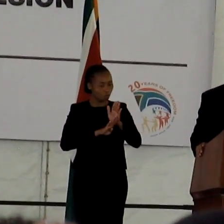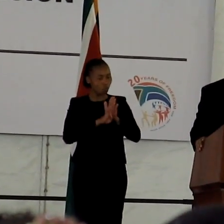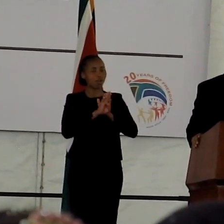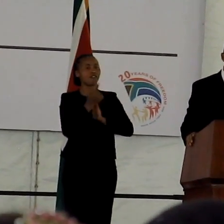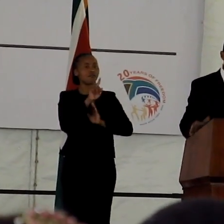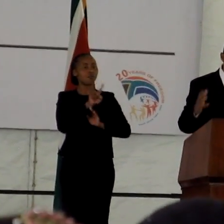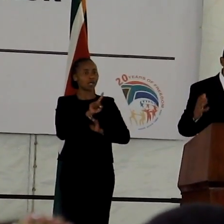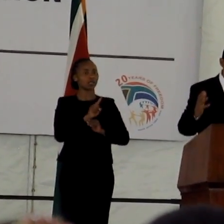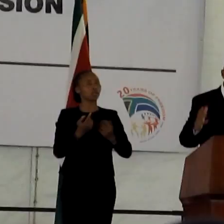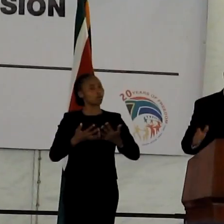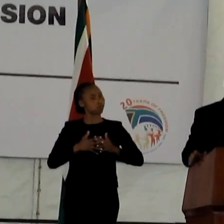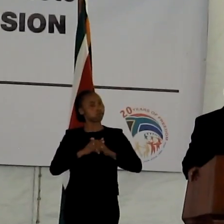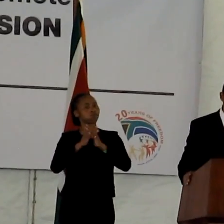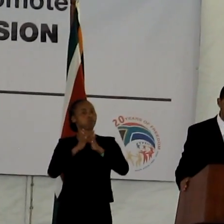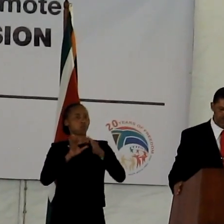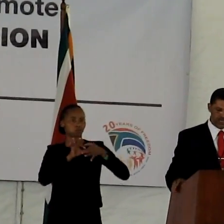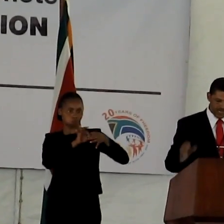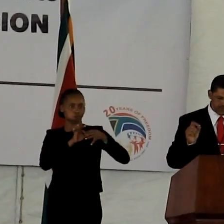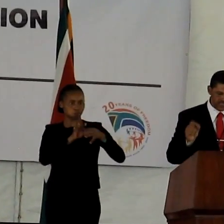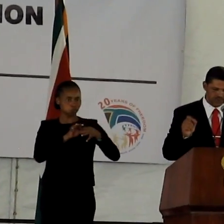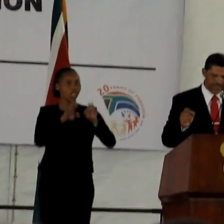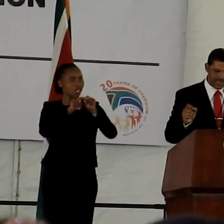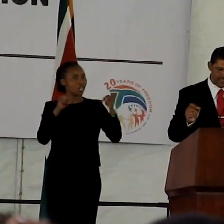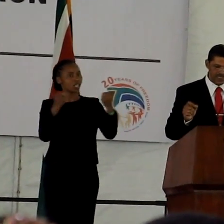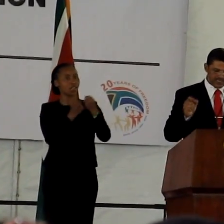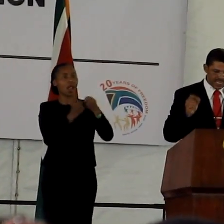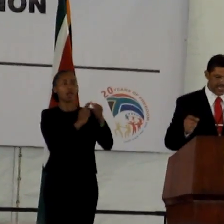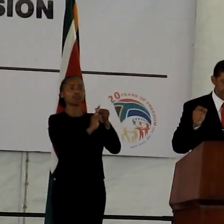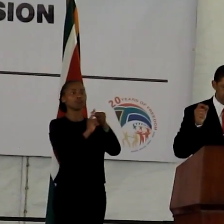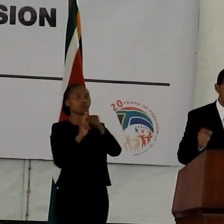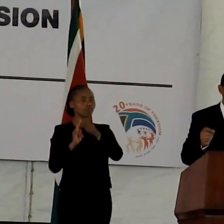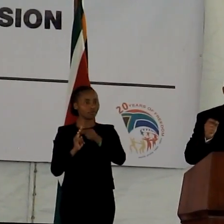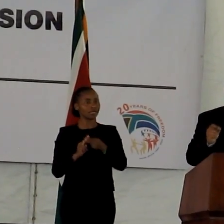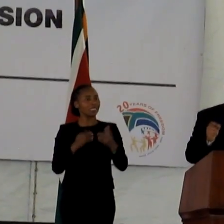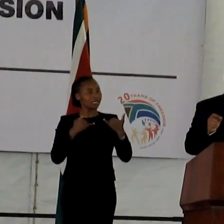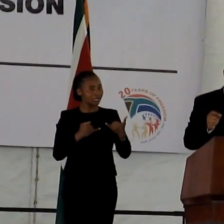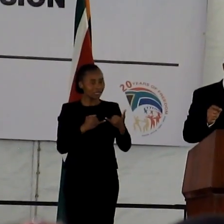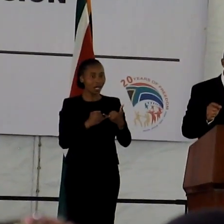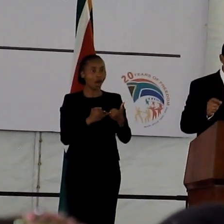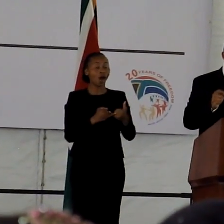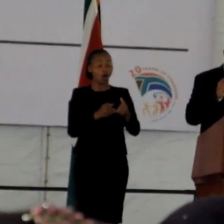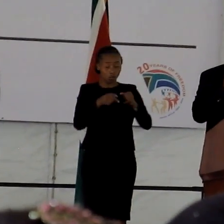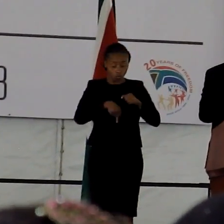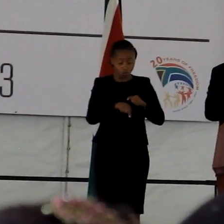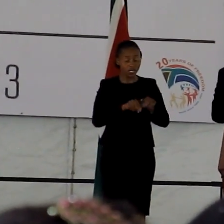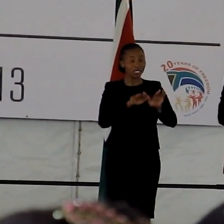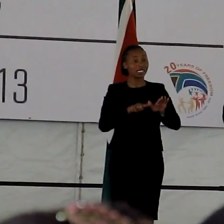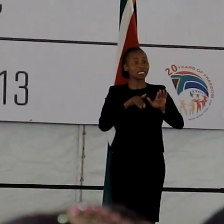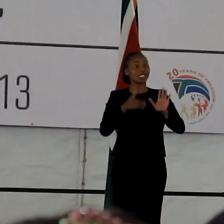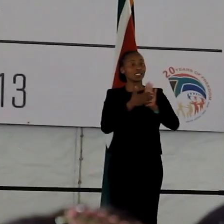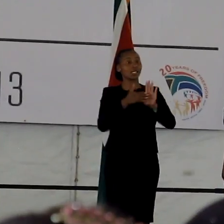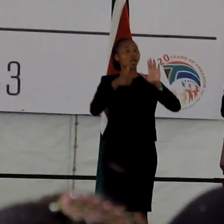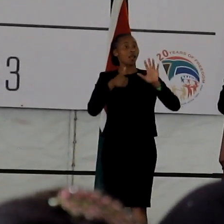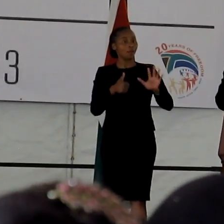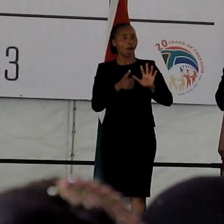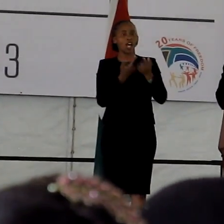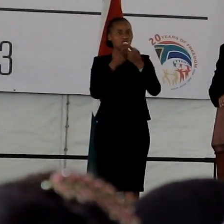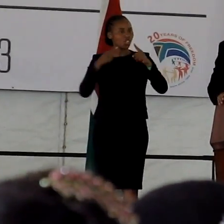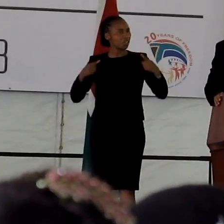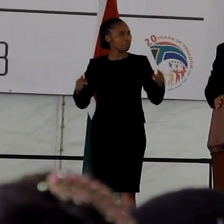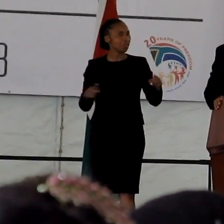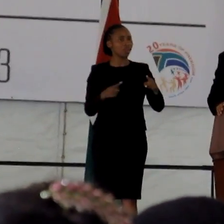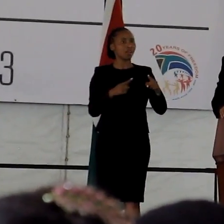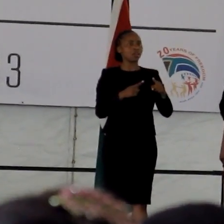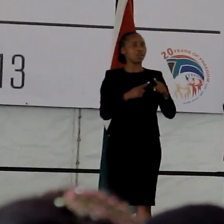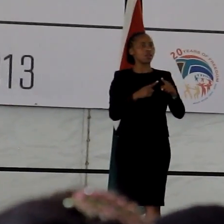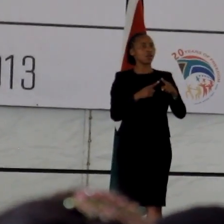reconciliation and national unity. In this vein, taking the 16th of December, which is celebrated differently by at